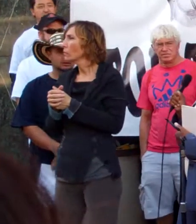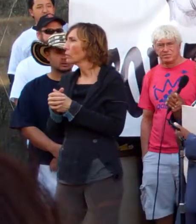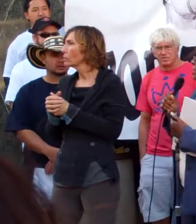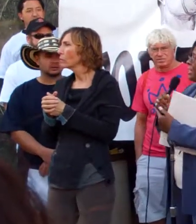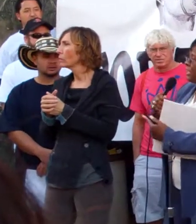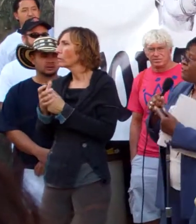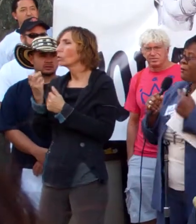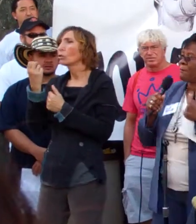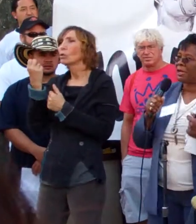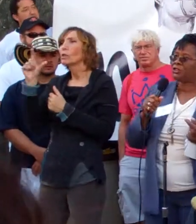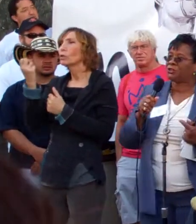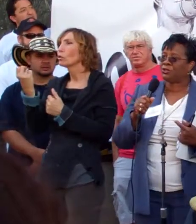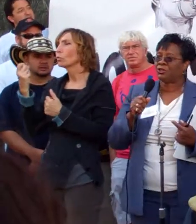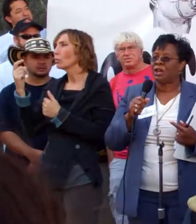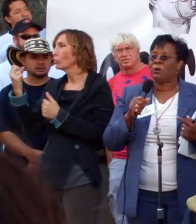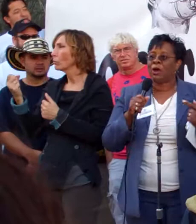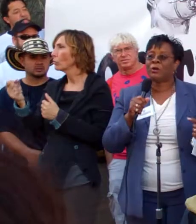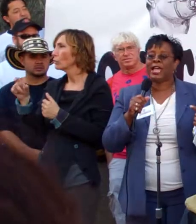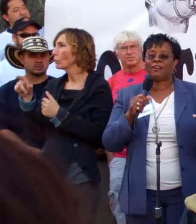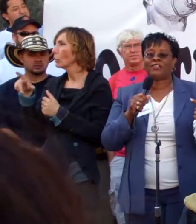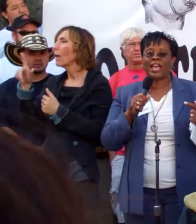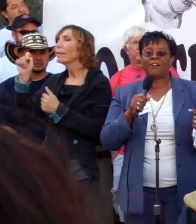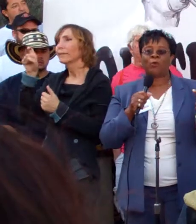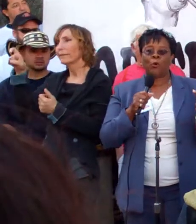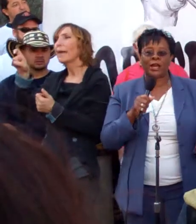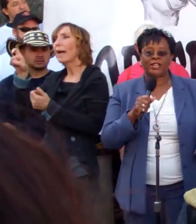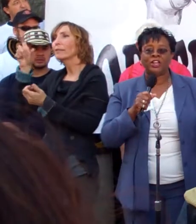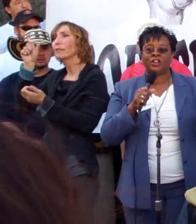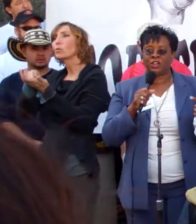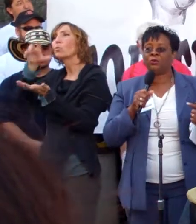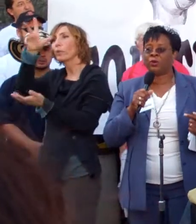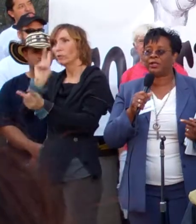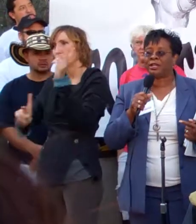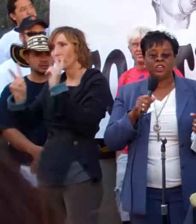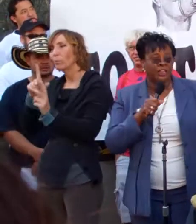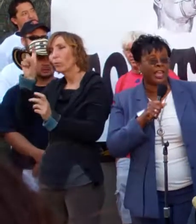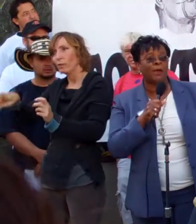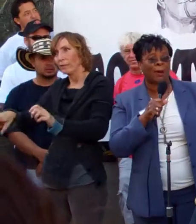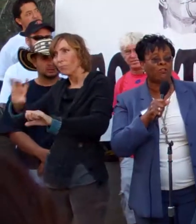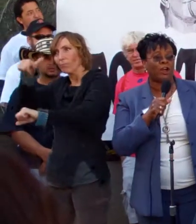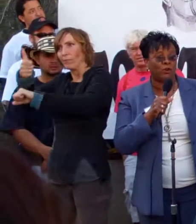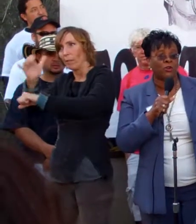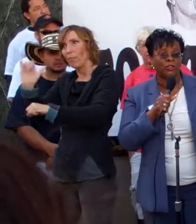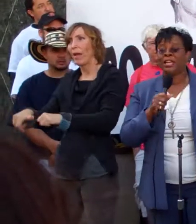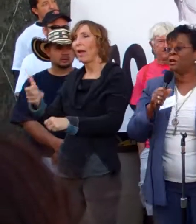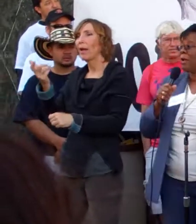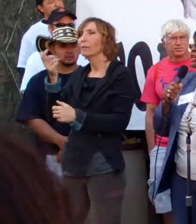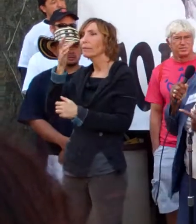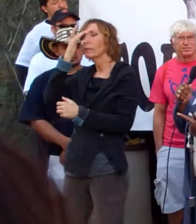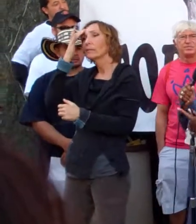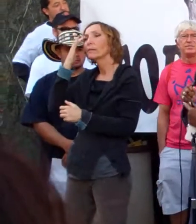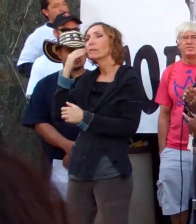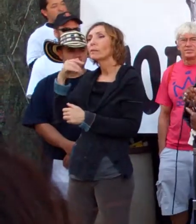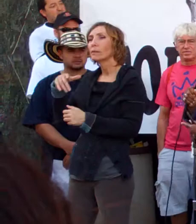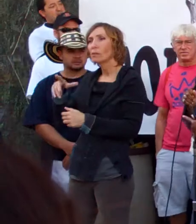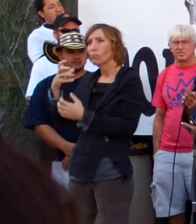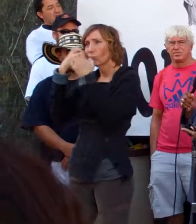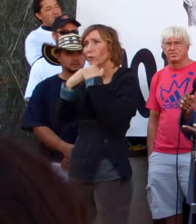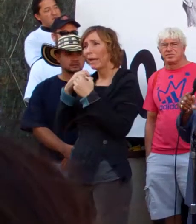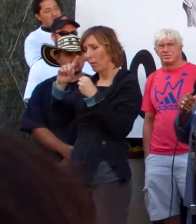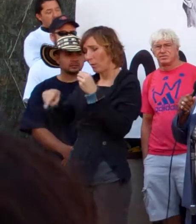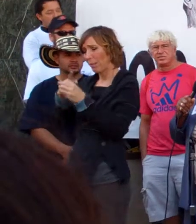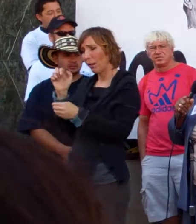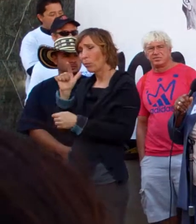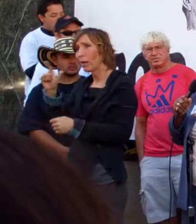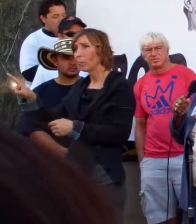or 5 different measures. We only have to have one good one. You care about Raul, you make sure that ballot